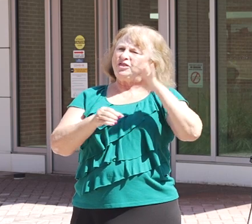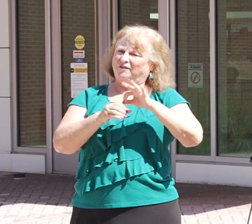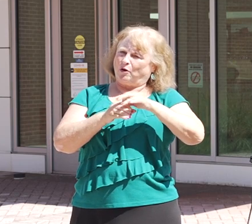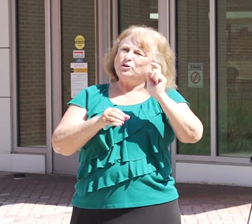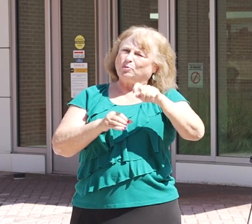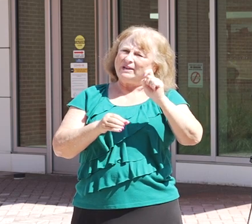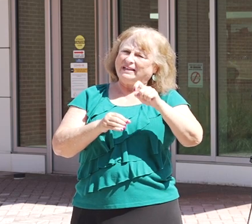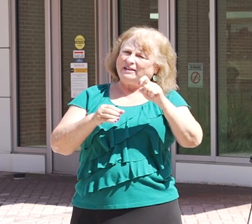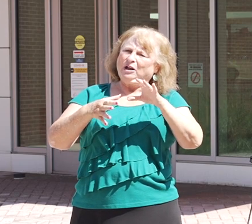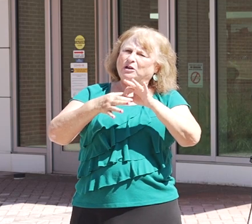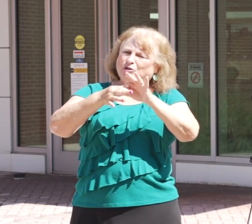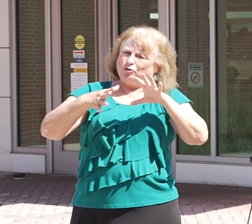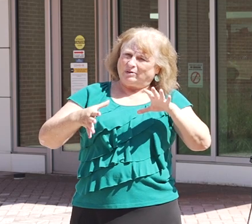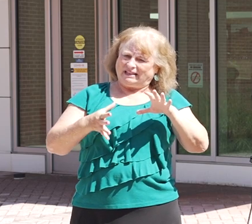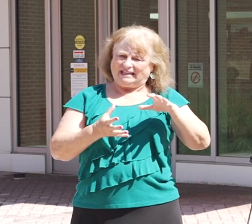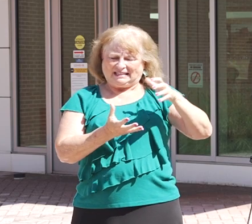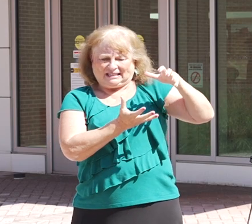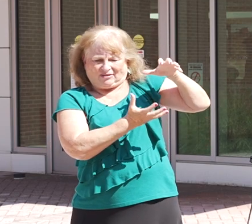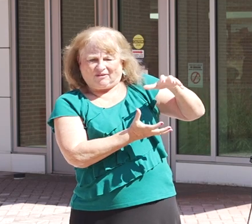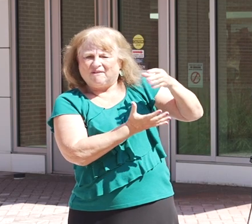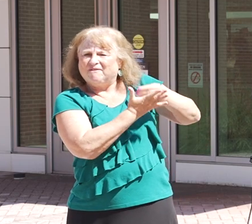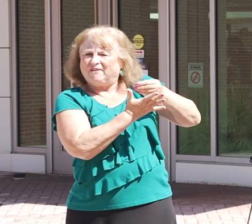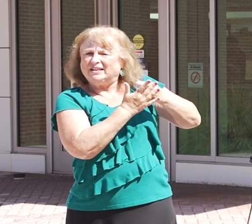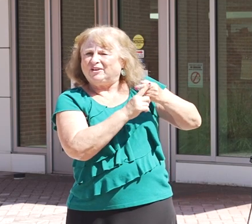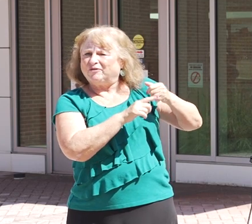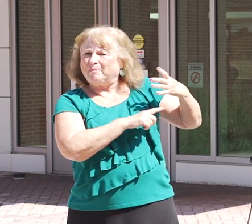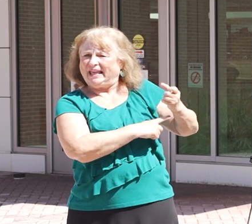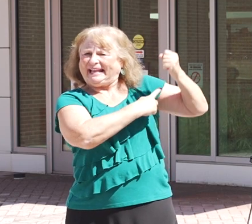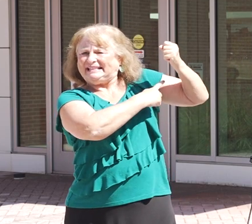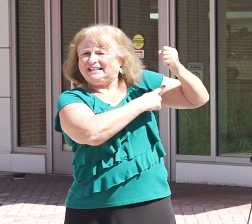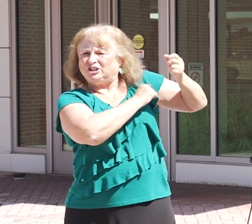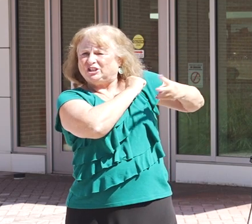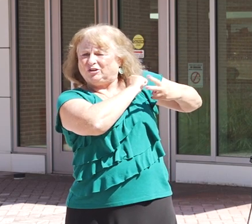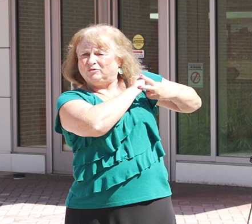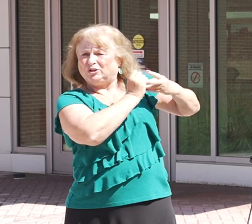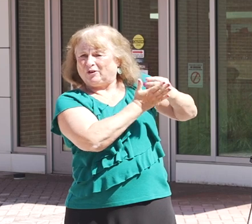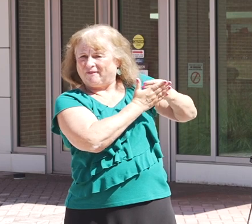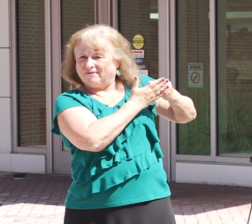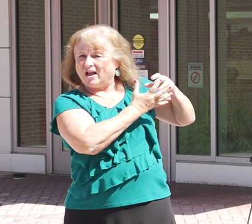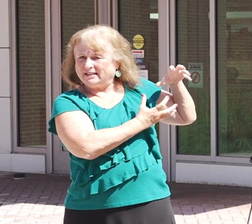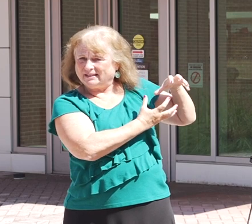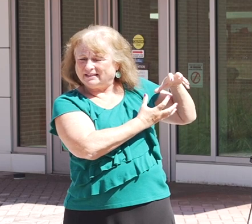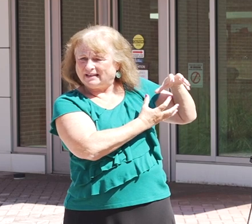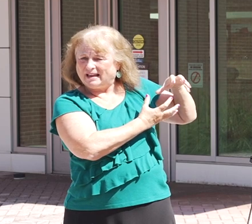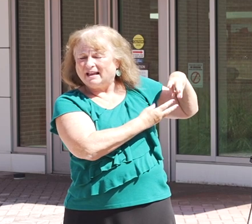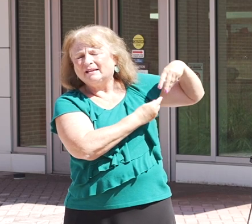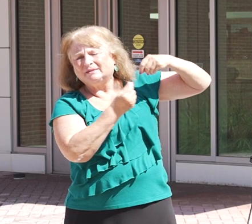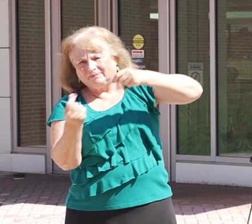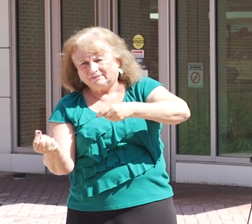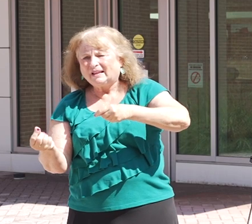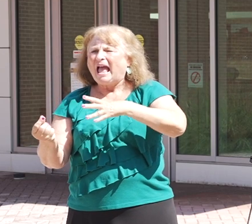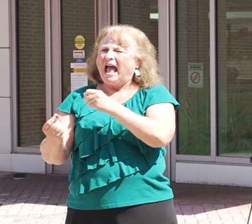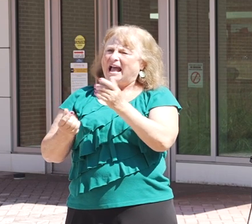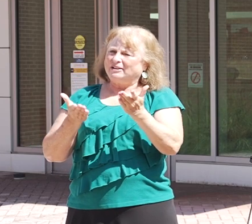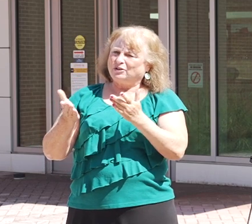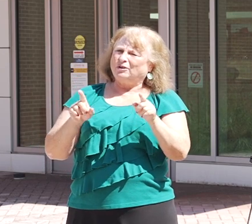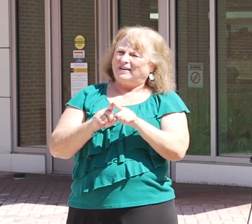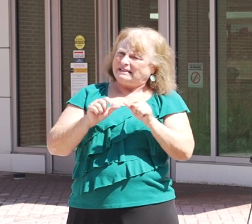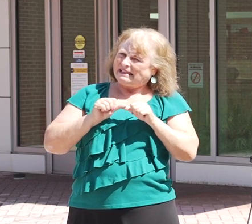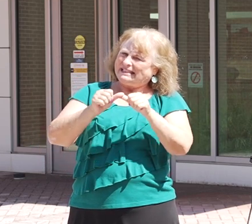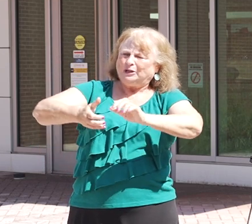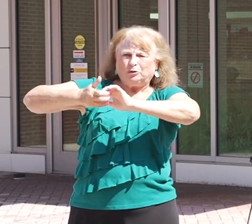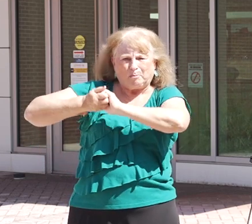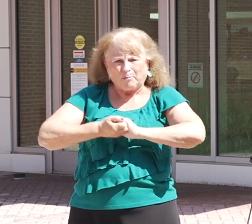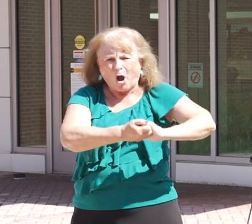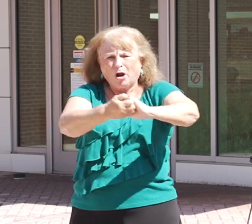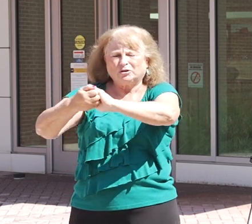to release the remaining funding from the contingency reserved fund and serve as continued